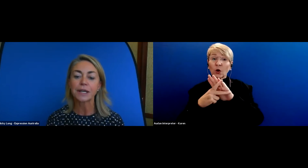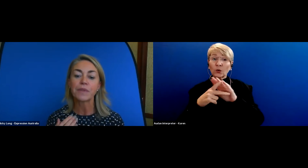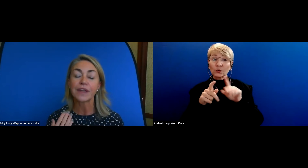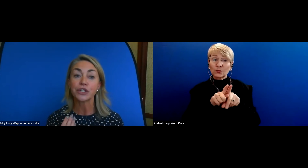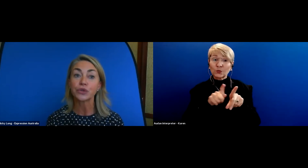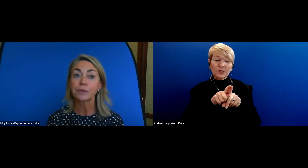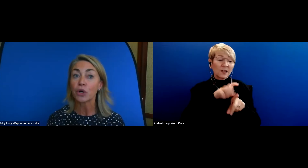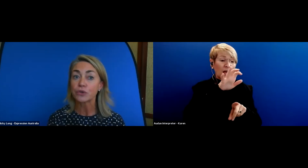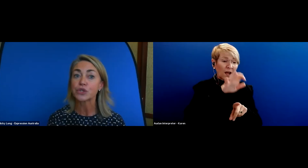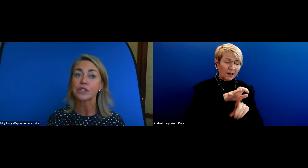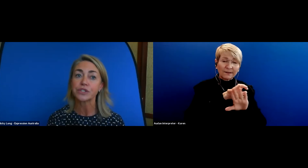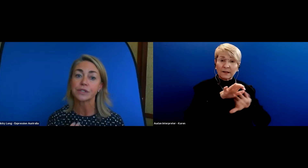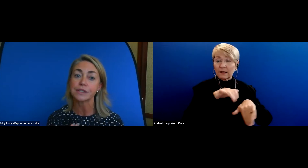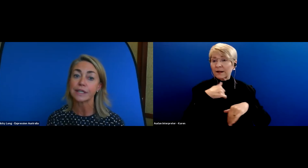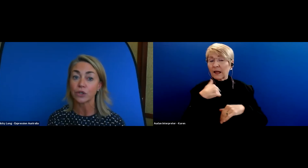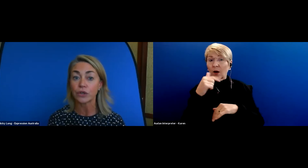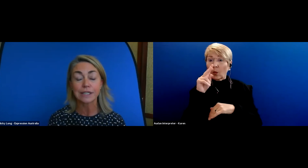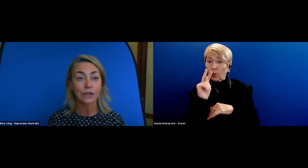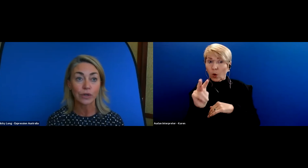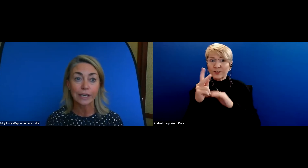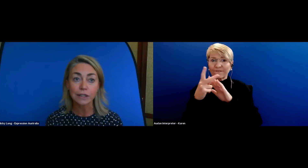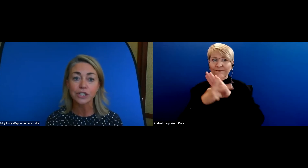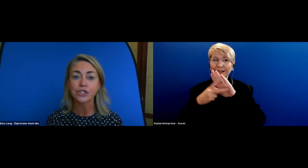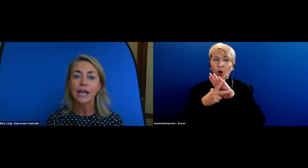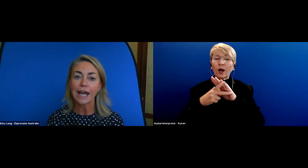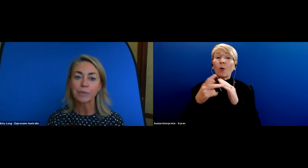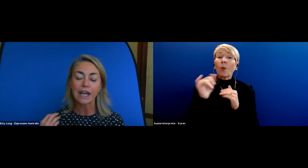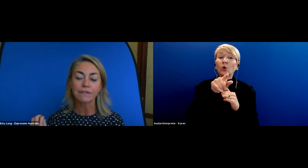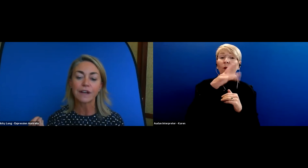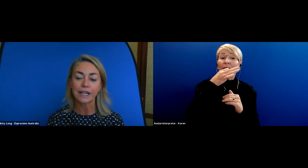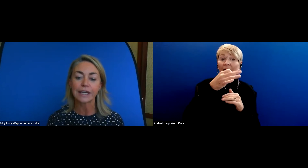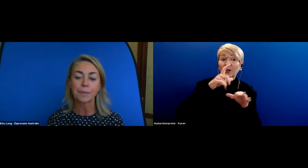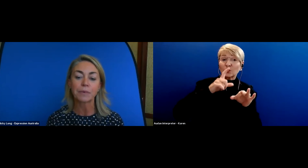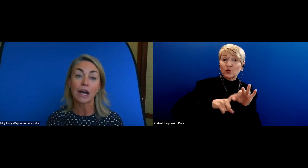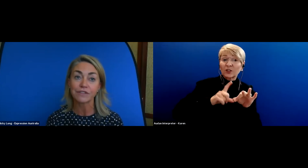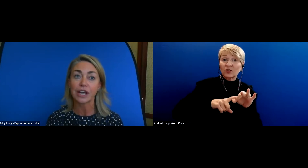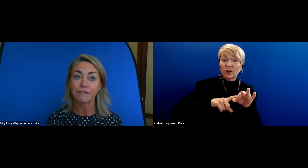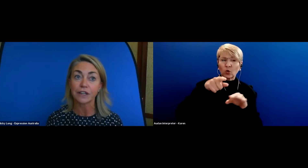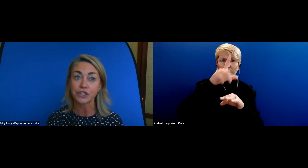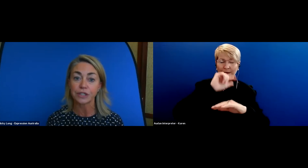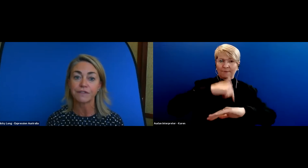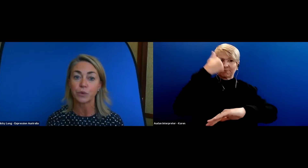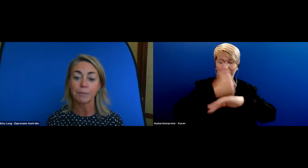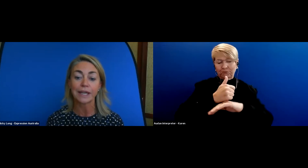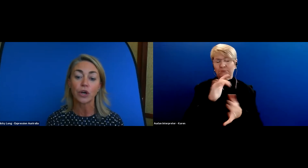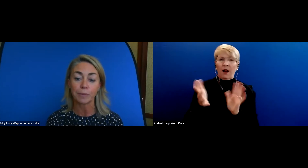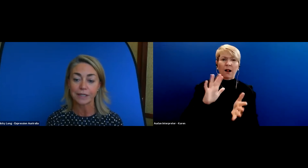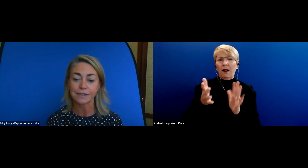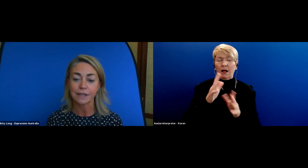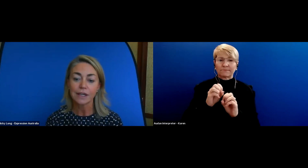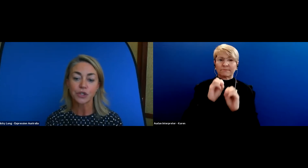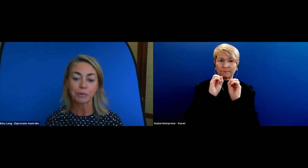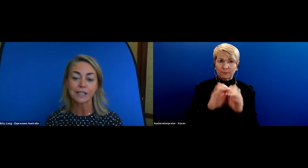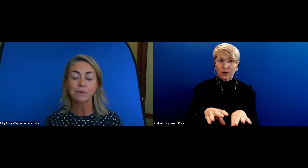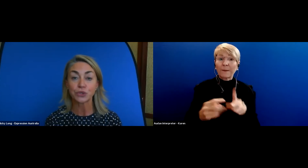and that you can pose questions in Auslan or English, and we have a live chat function if you want to make